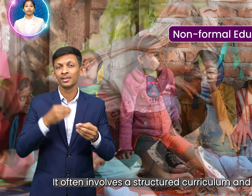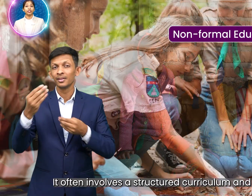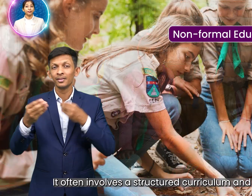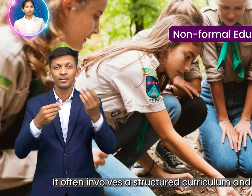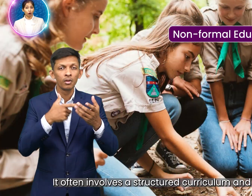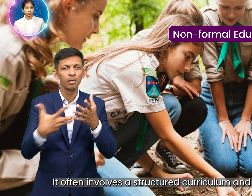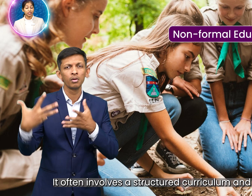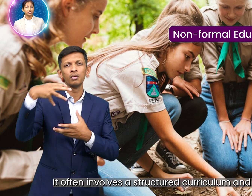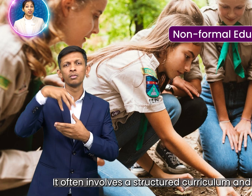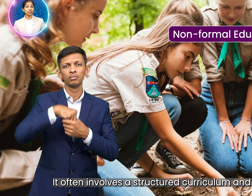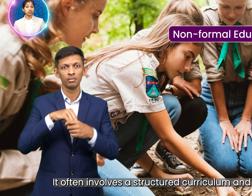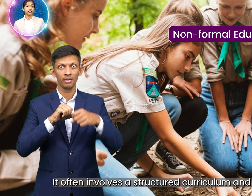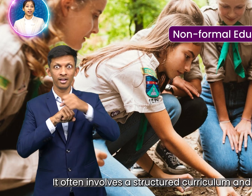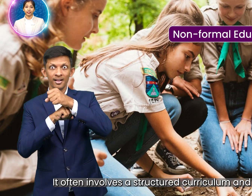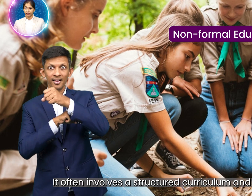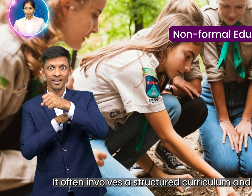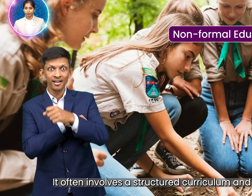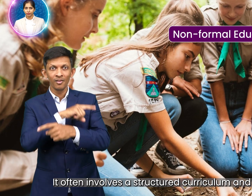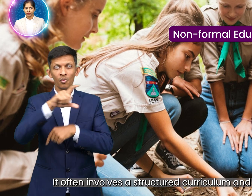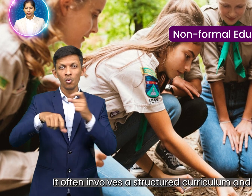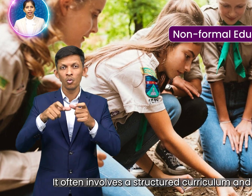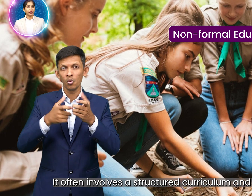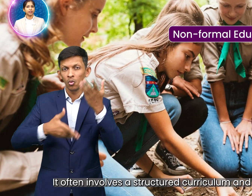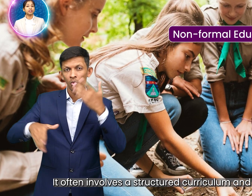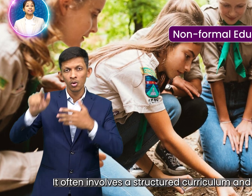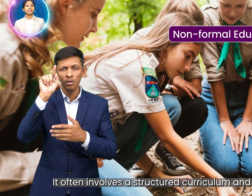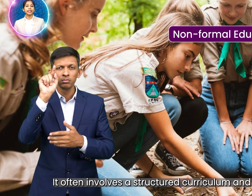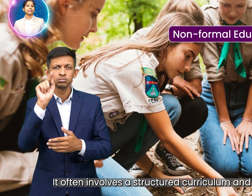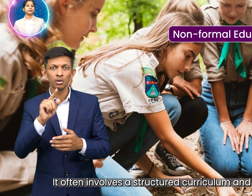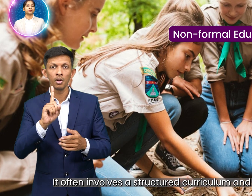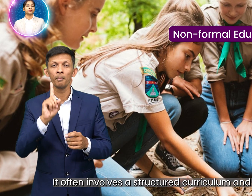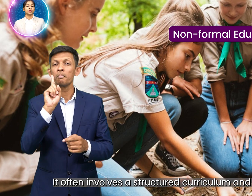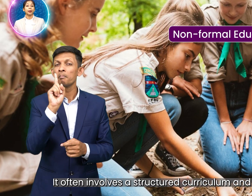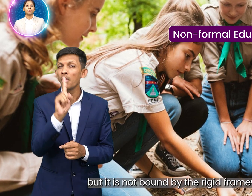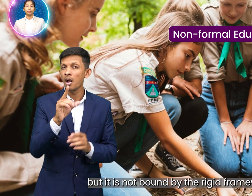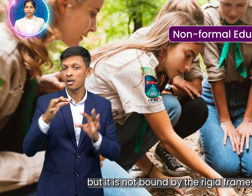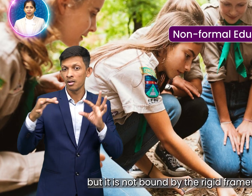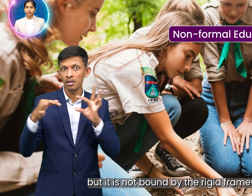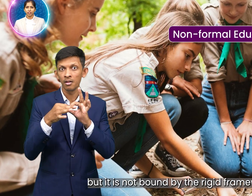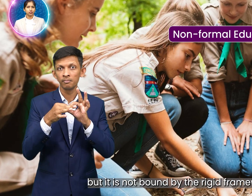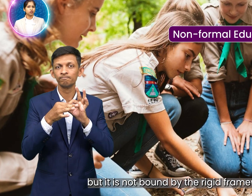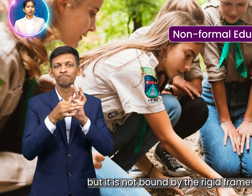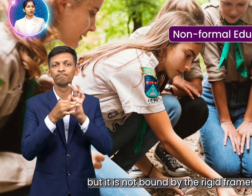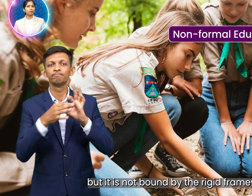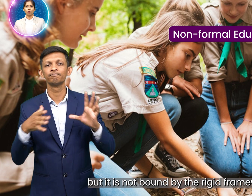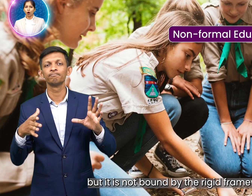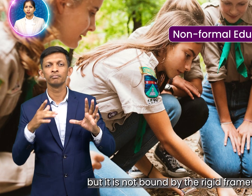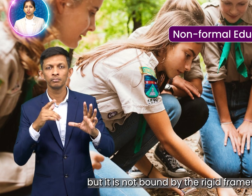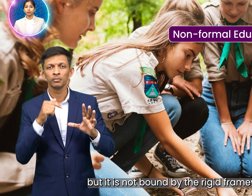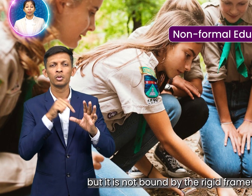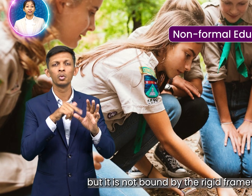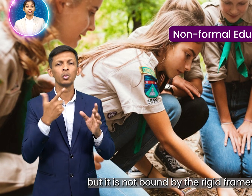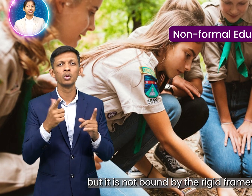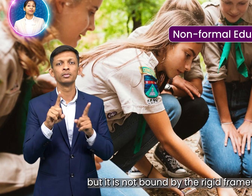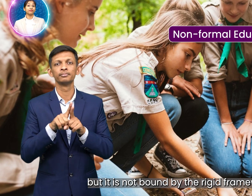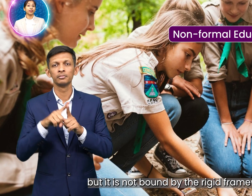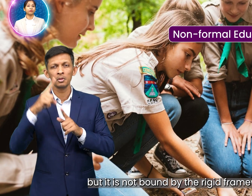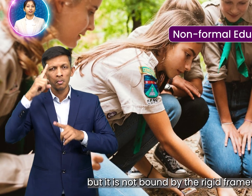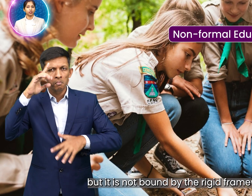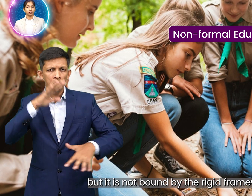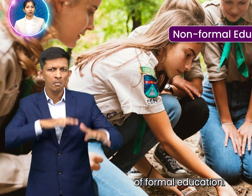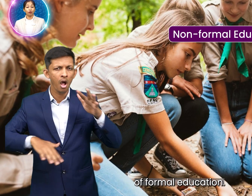It often involves a structured curriculum and a facilitator, but it is not bound by the